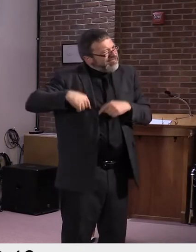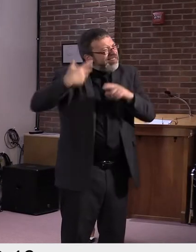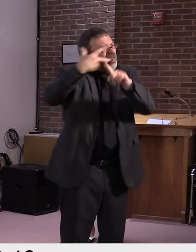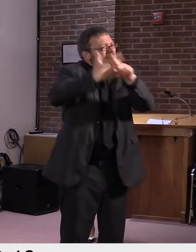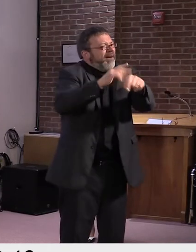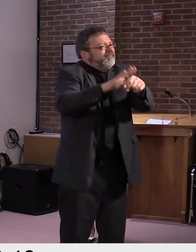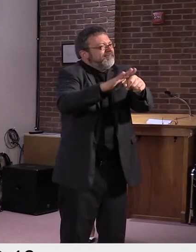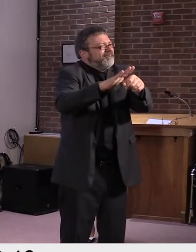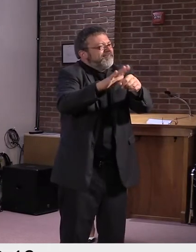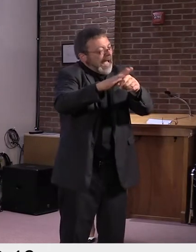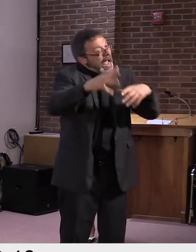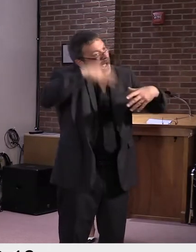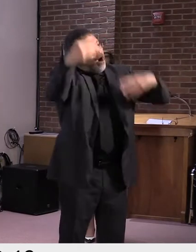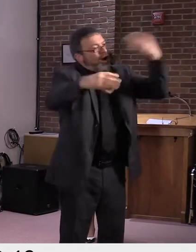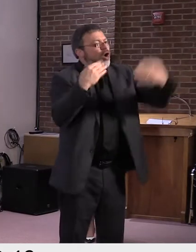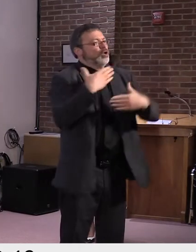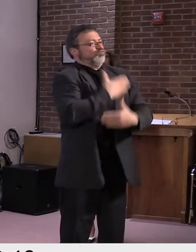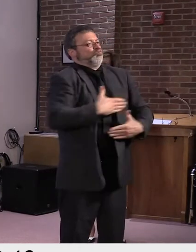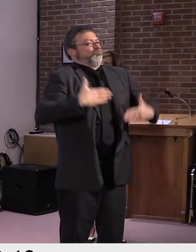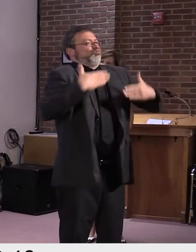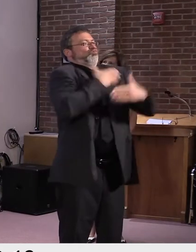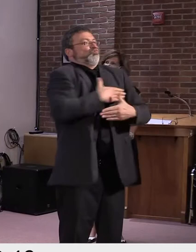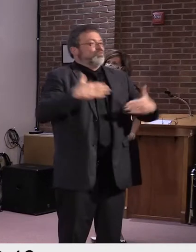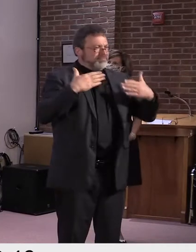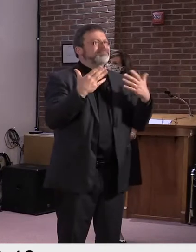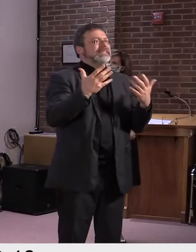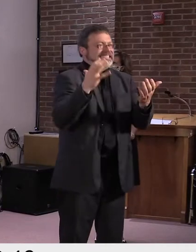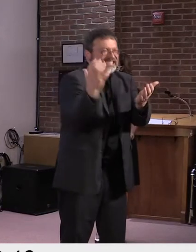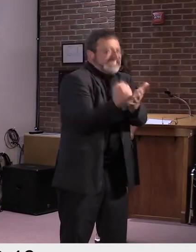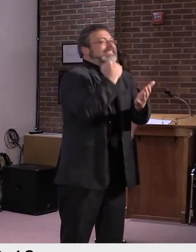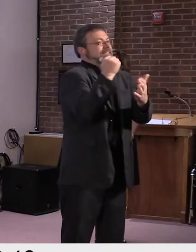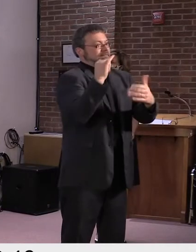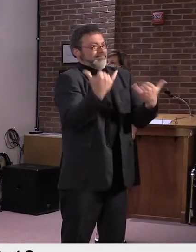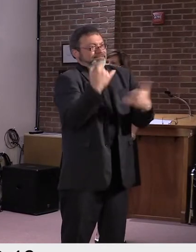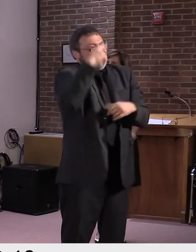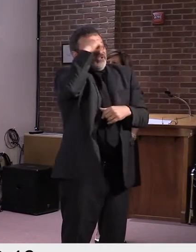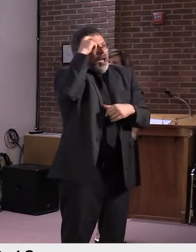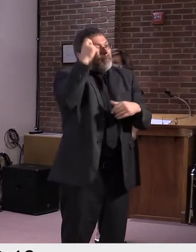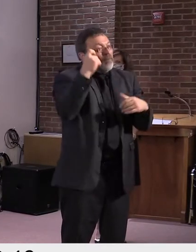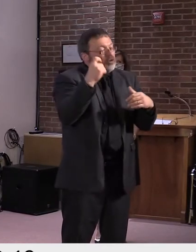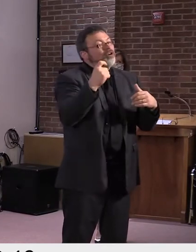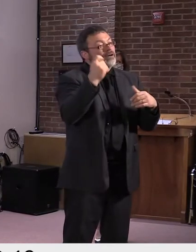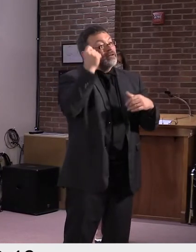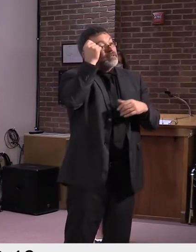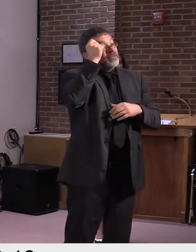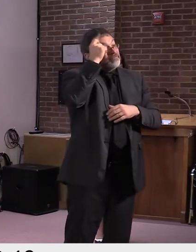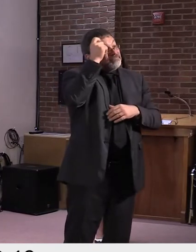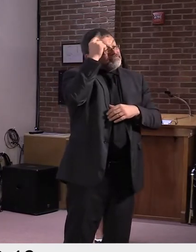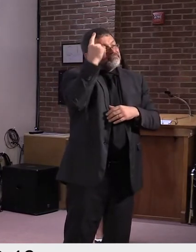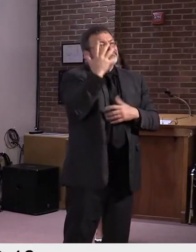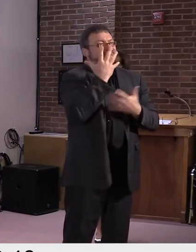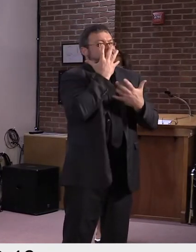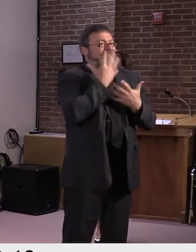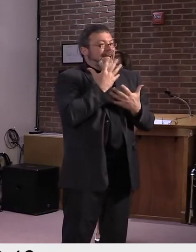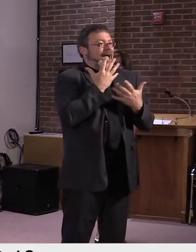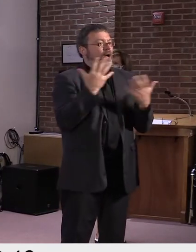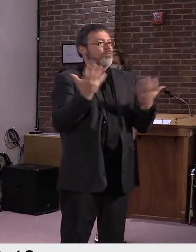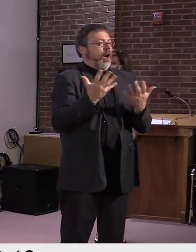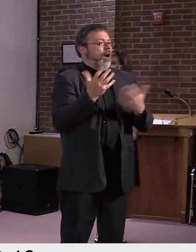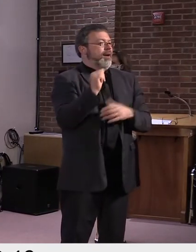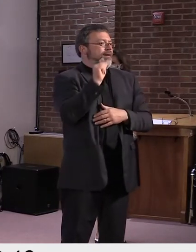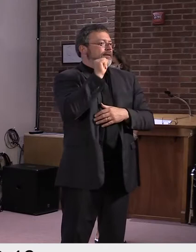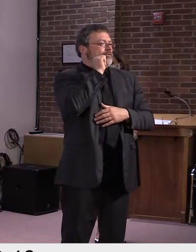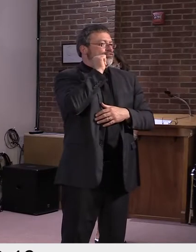we encourage folks to be outside. Unfortunately, yesterday there was a confluence of events in South Burlington